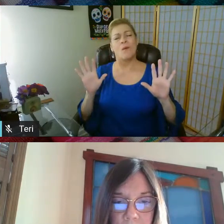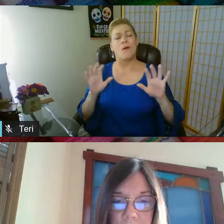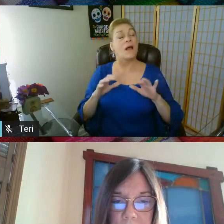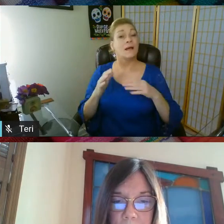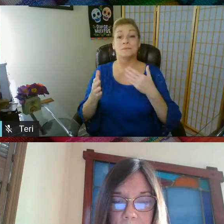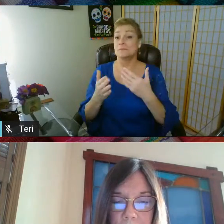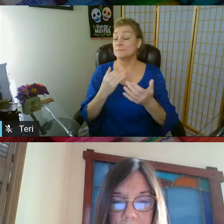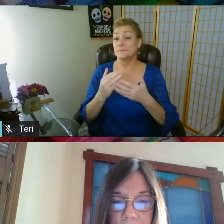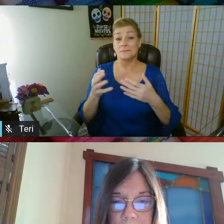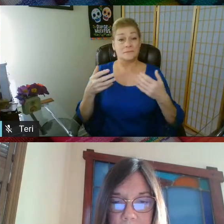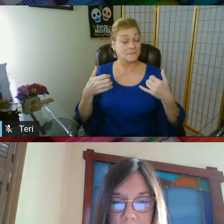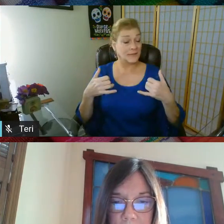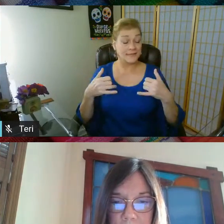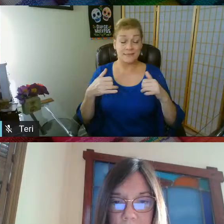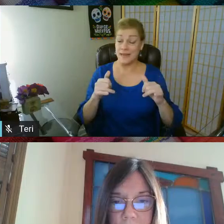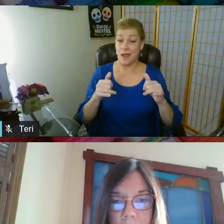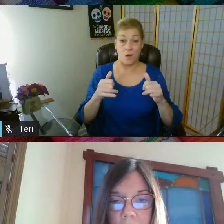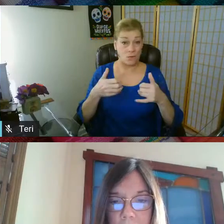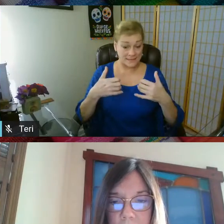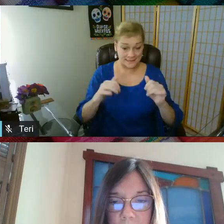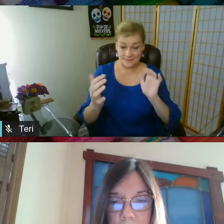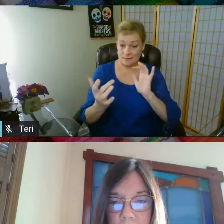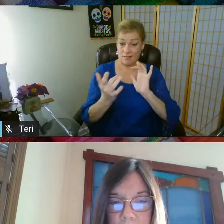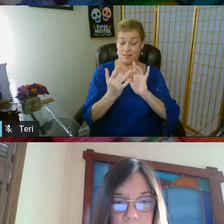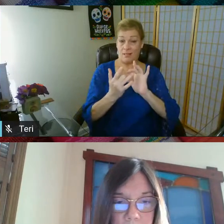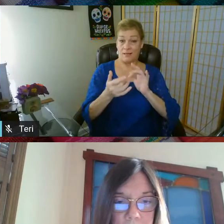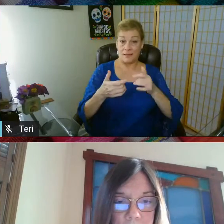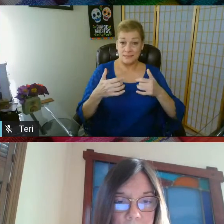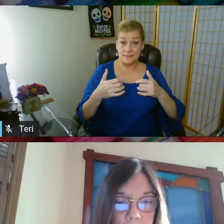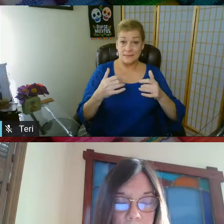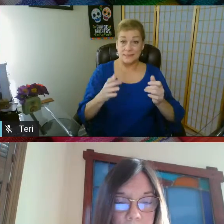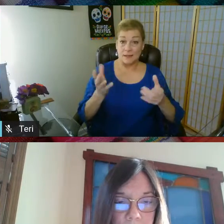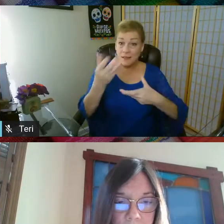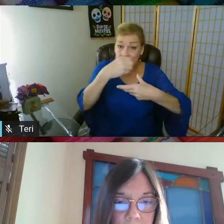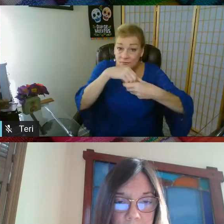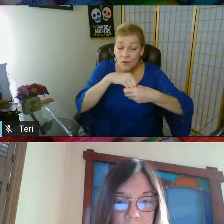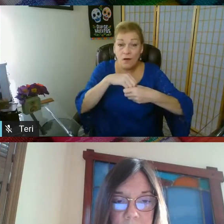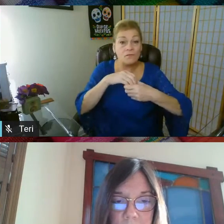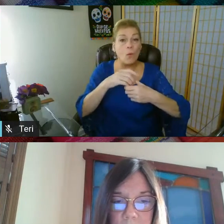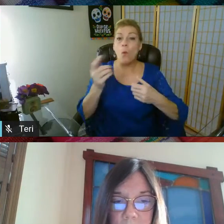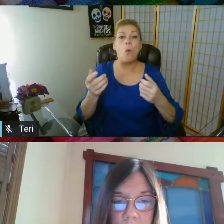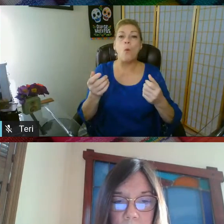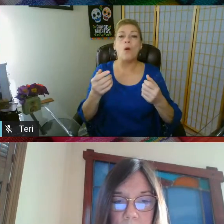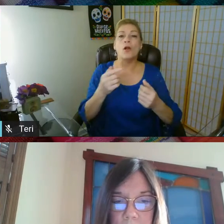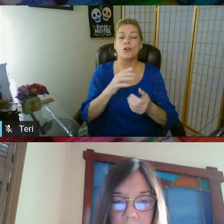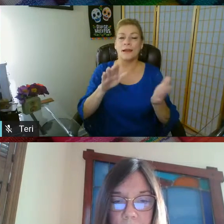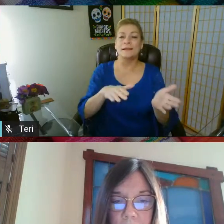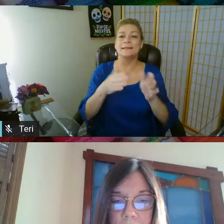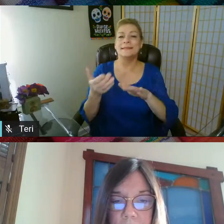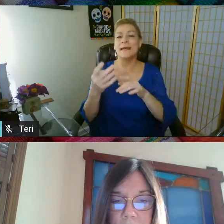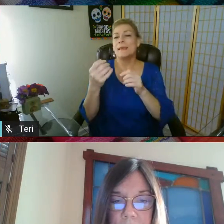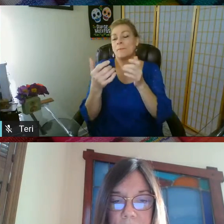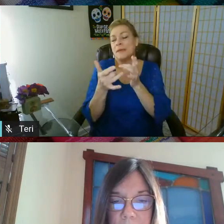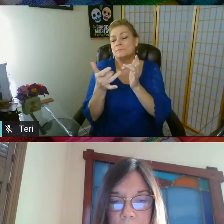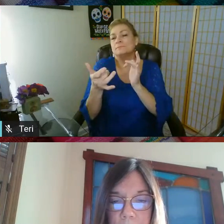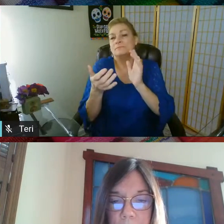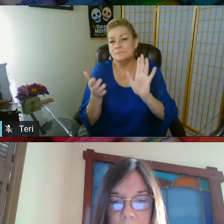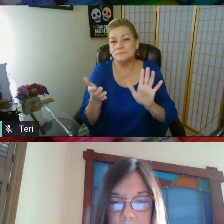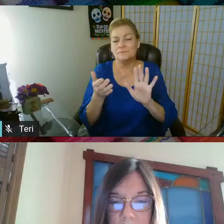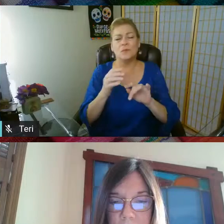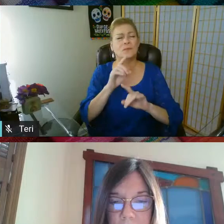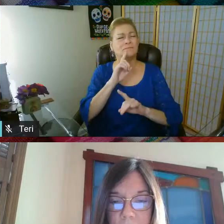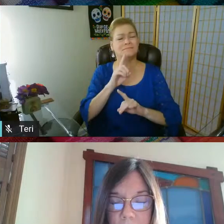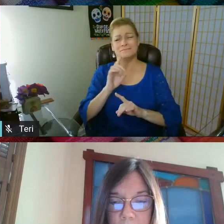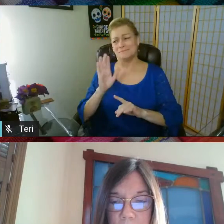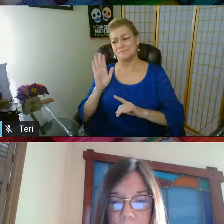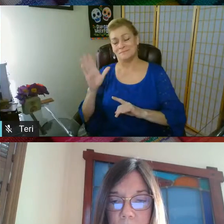touch, or are separated by death, I know the experiences we have shared continue to enrich our lives and deeply